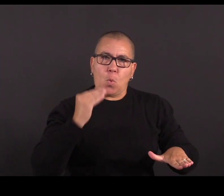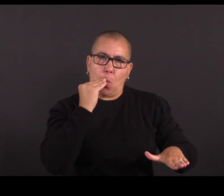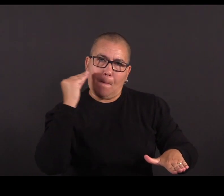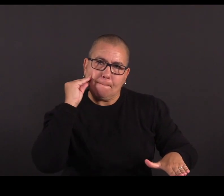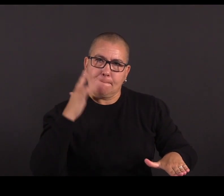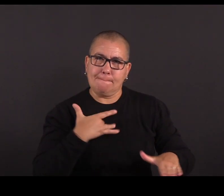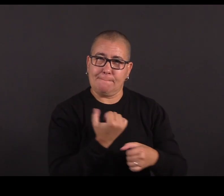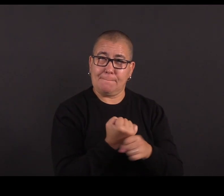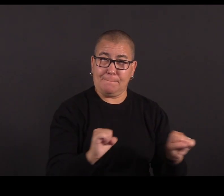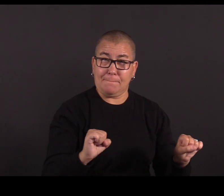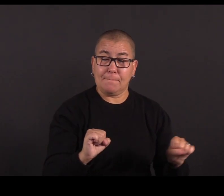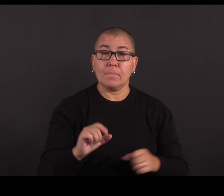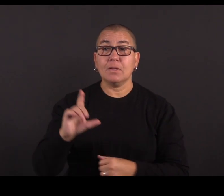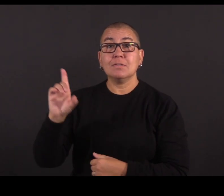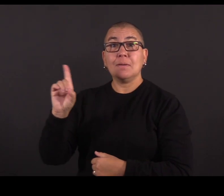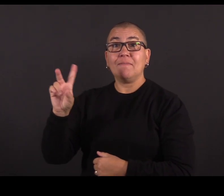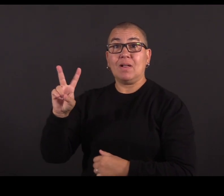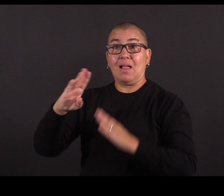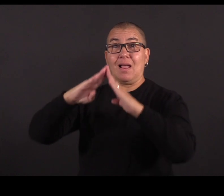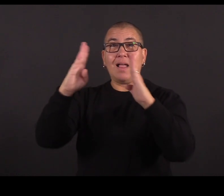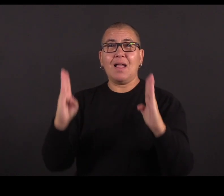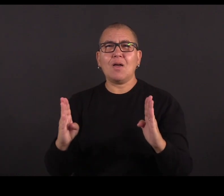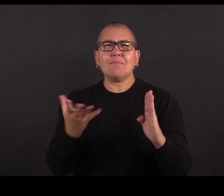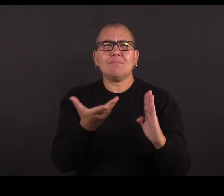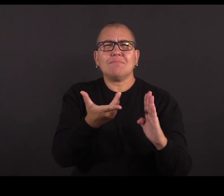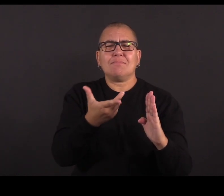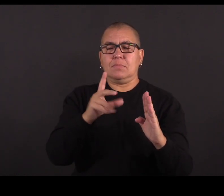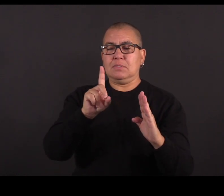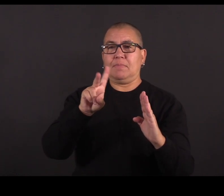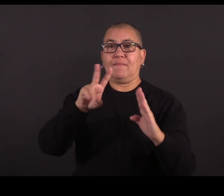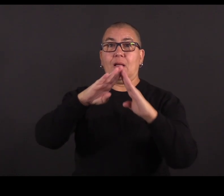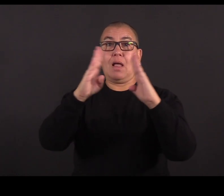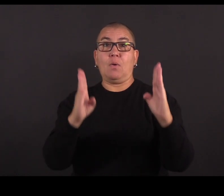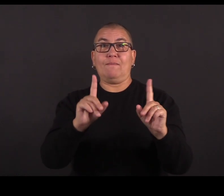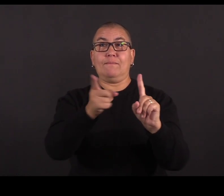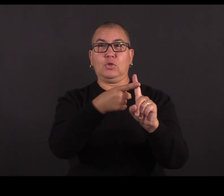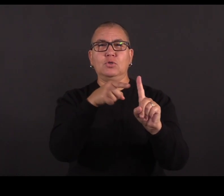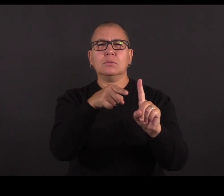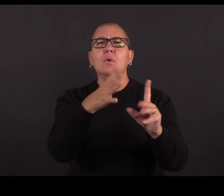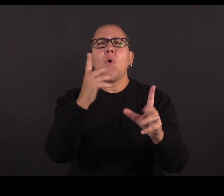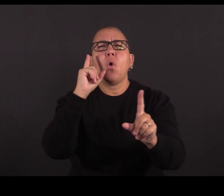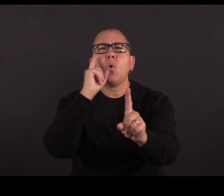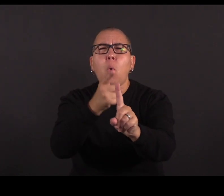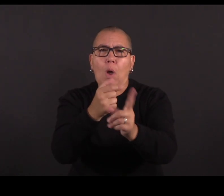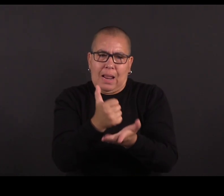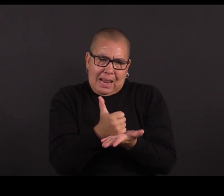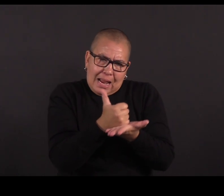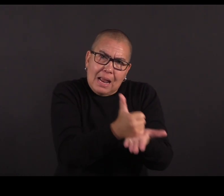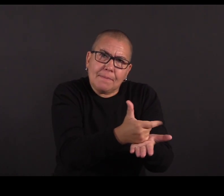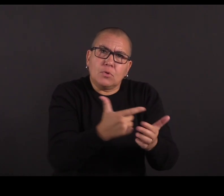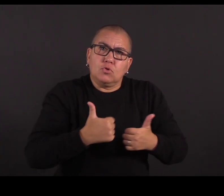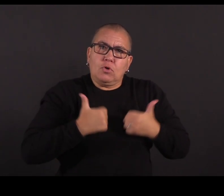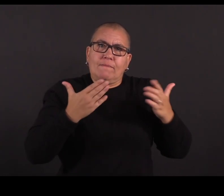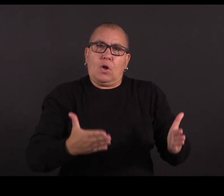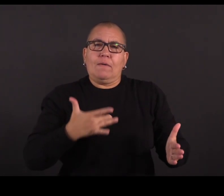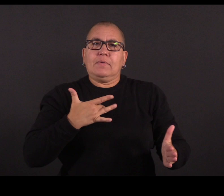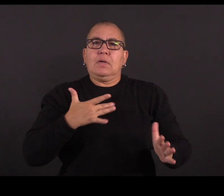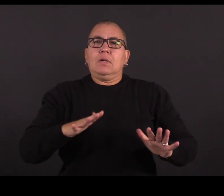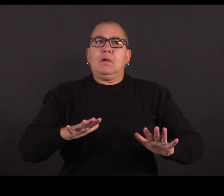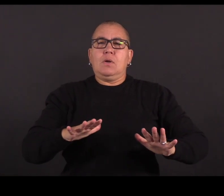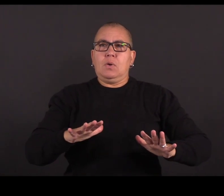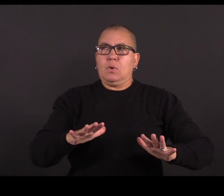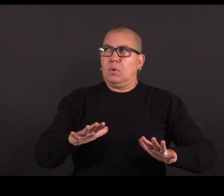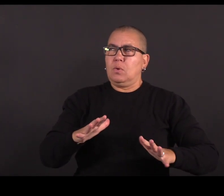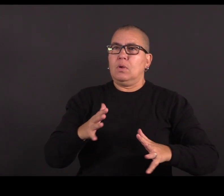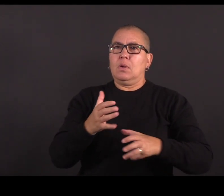Housing First initiative was shown to be a promising practice to help survivors obtain or retain